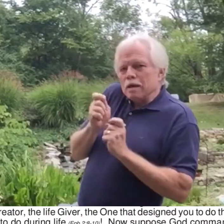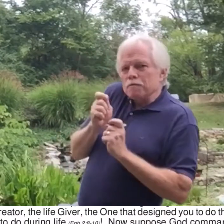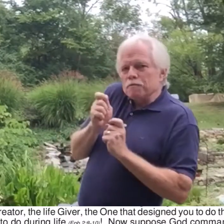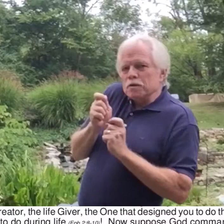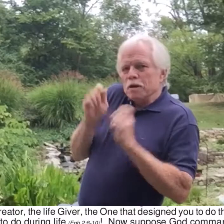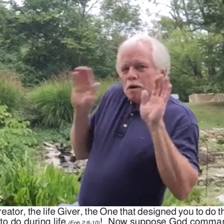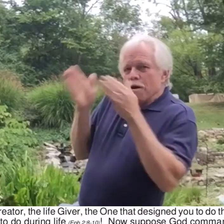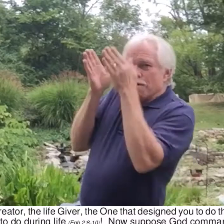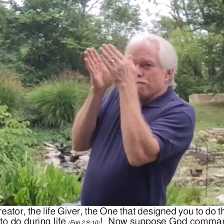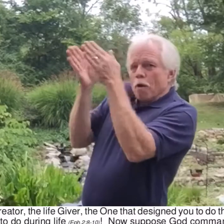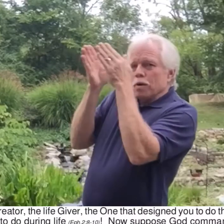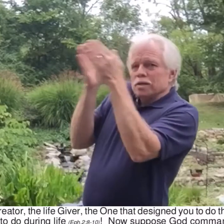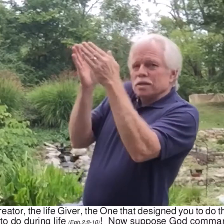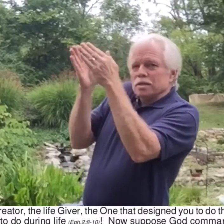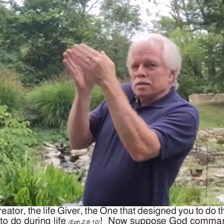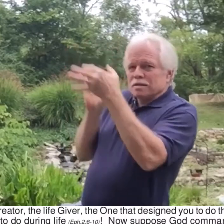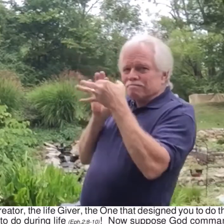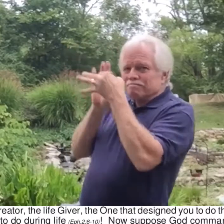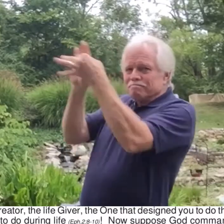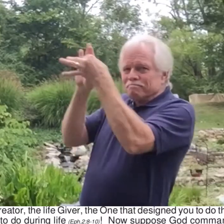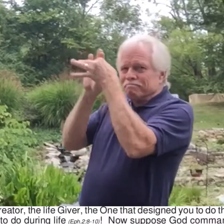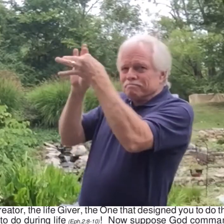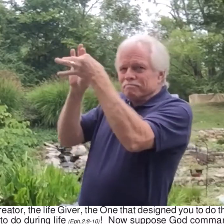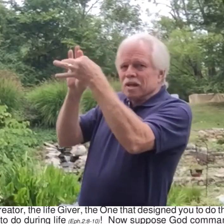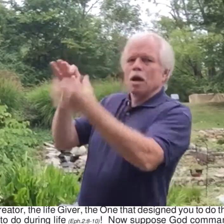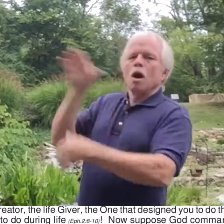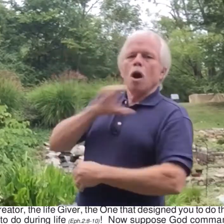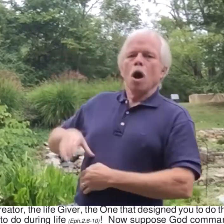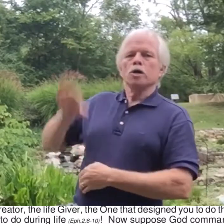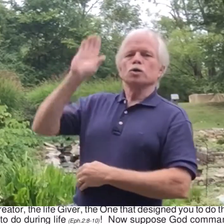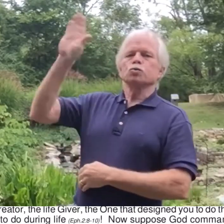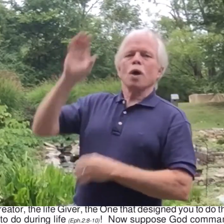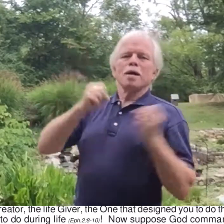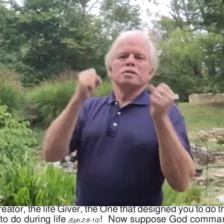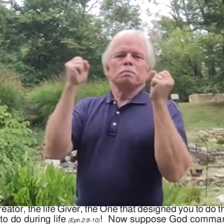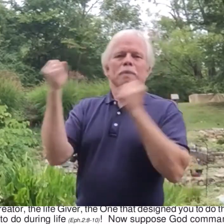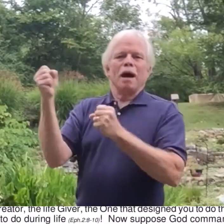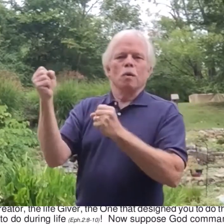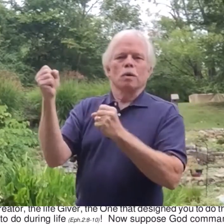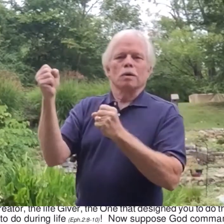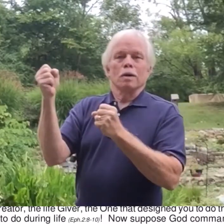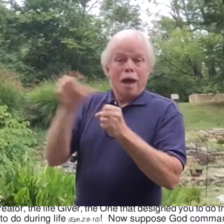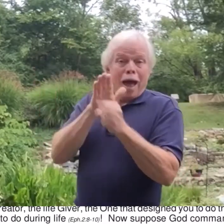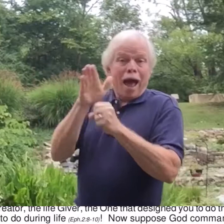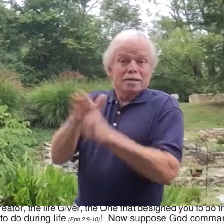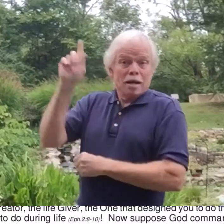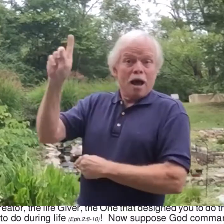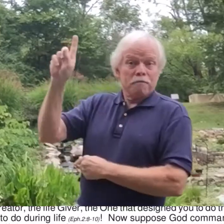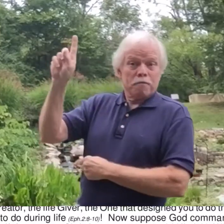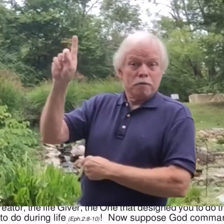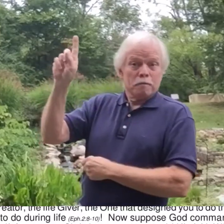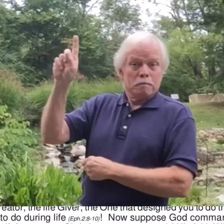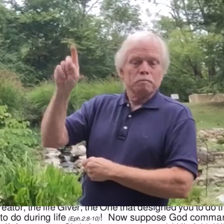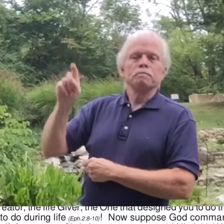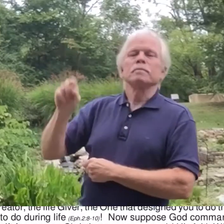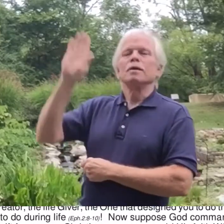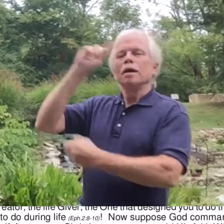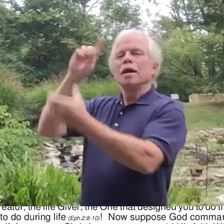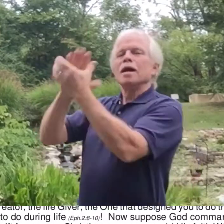gift focuses on Christ's power as enough.